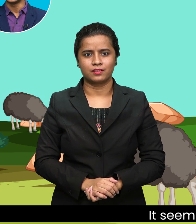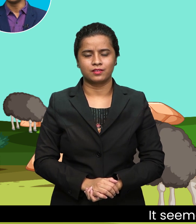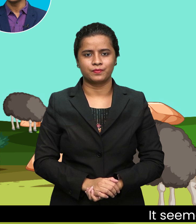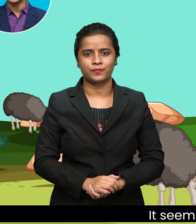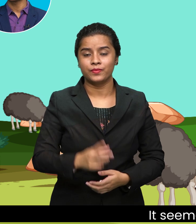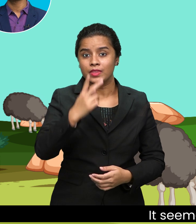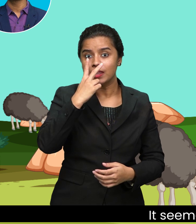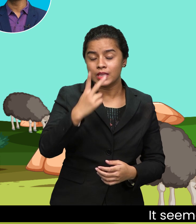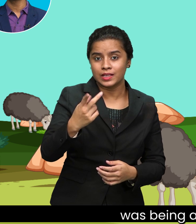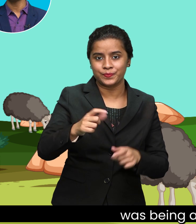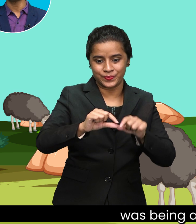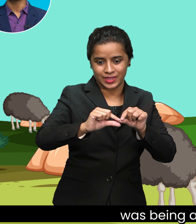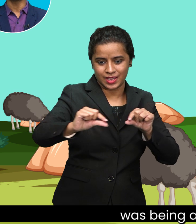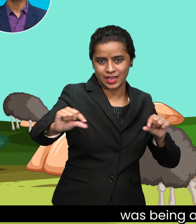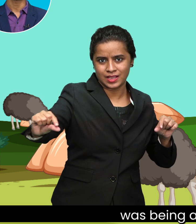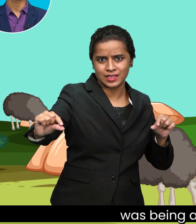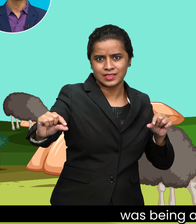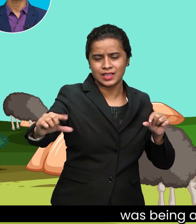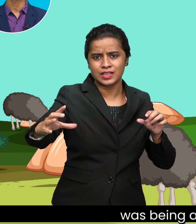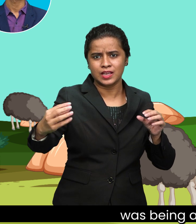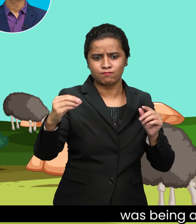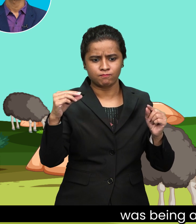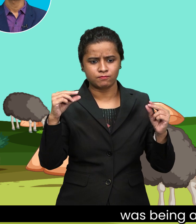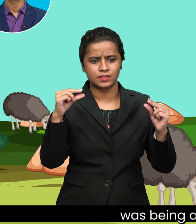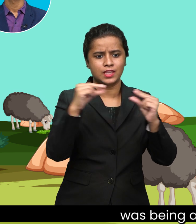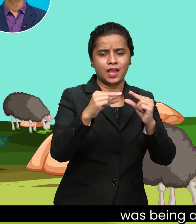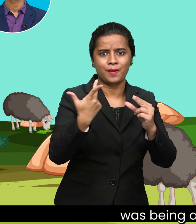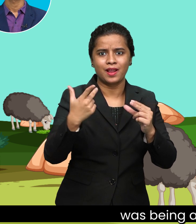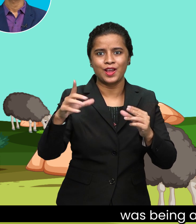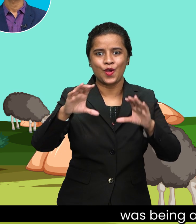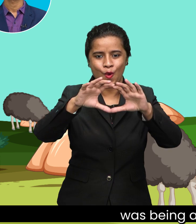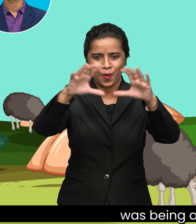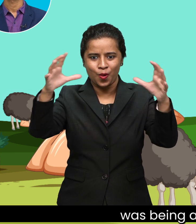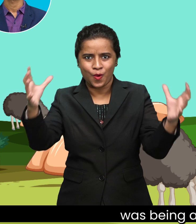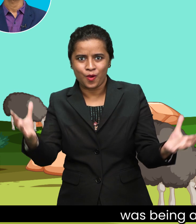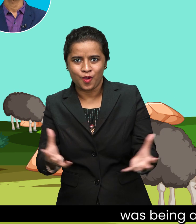It seemed as if the stick was being attracted by the rock.